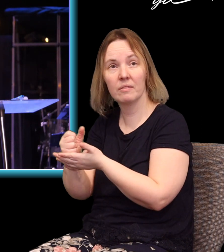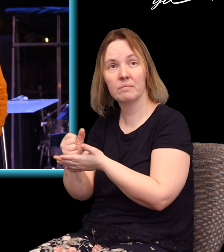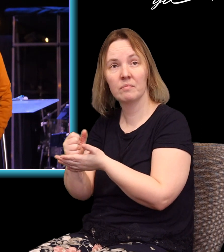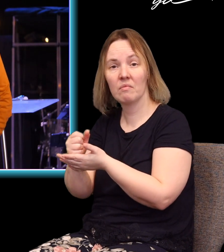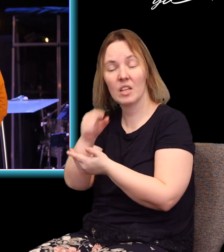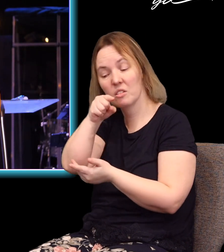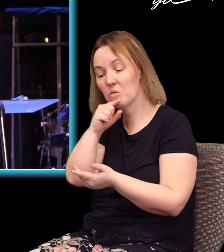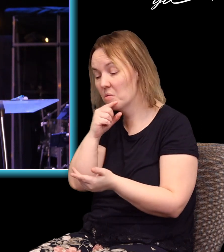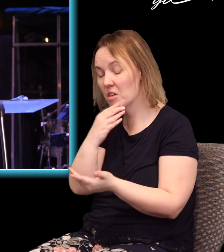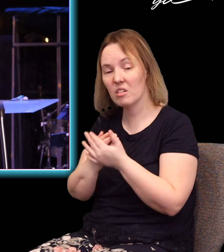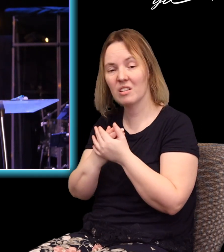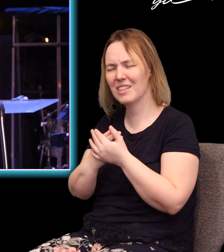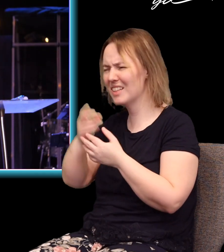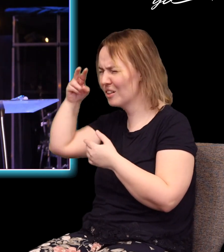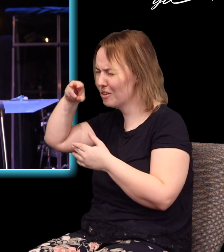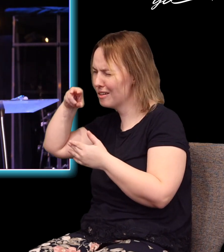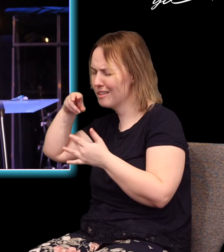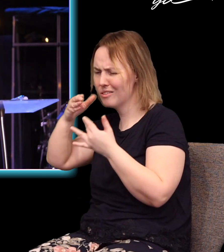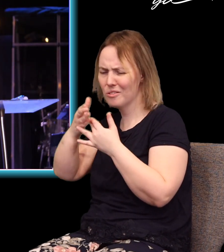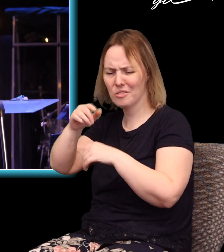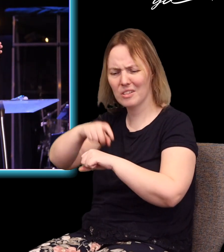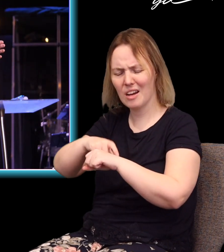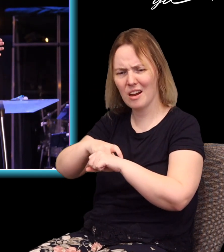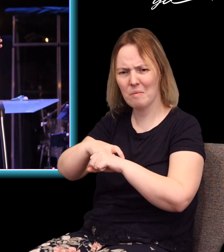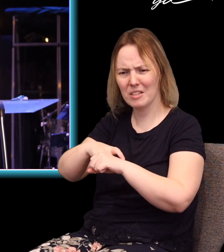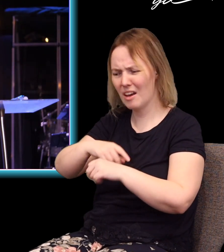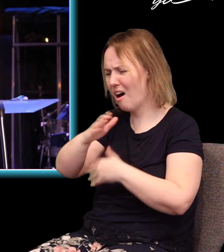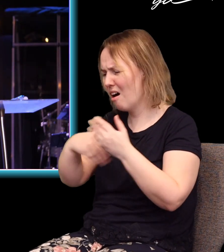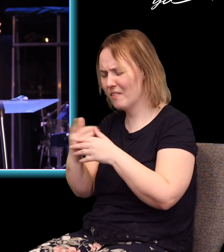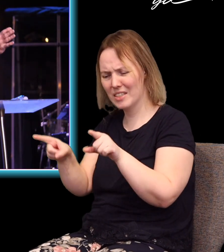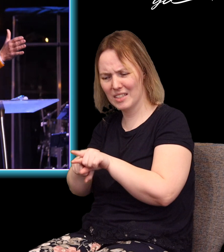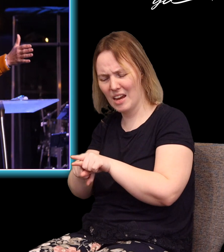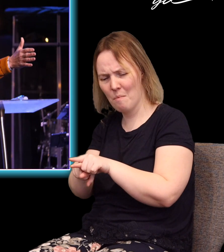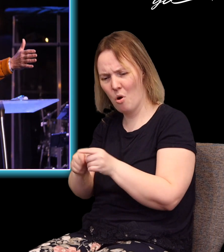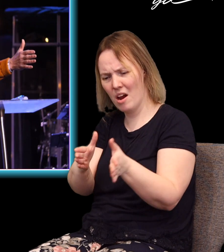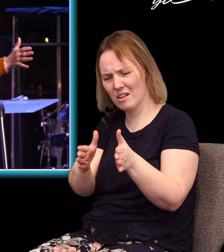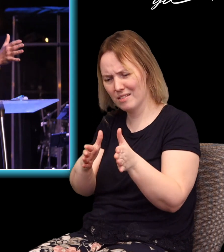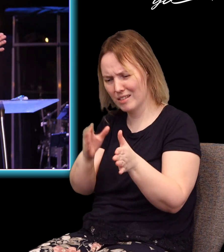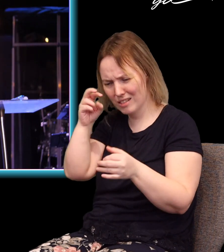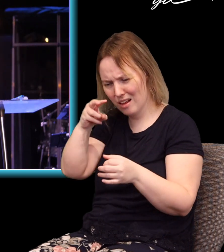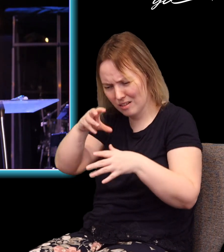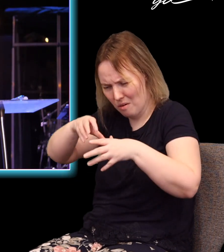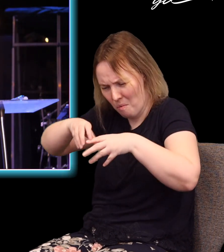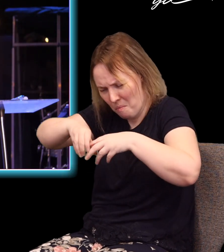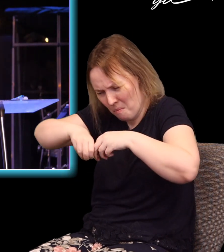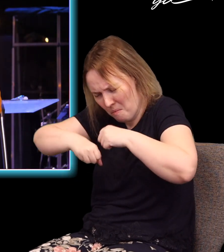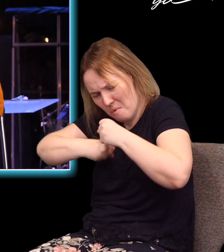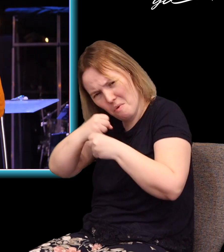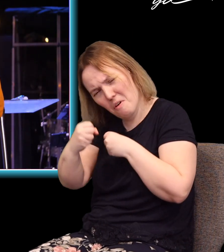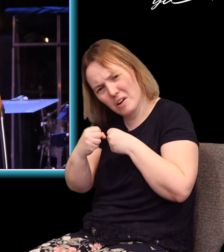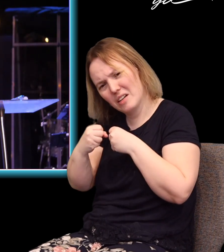saw that you're going to be good. When he looked down through time, he saw every single one of us the same way. He saw you're broken, you're